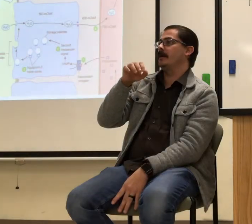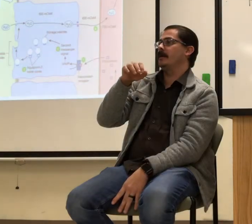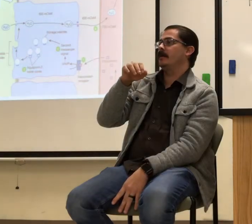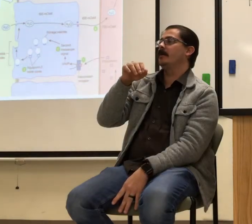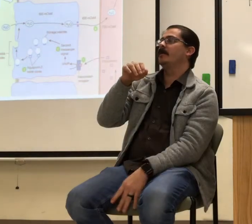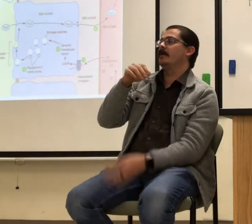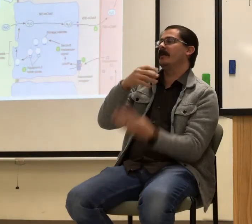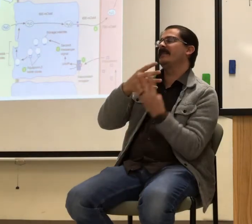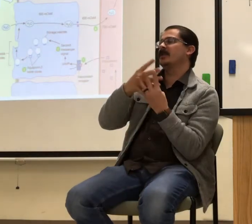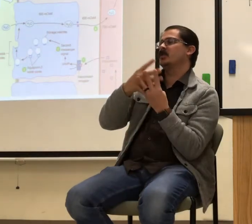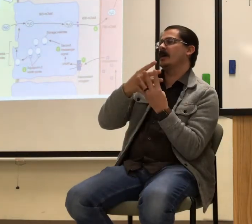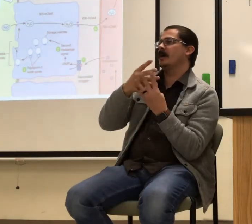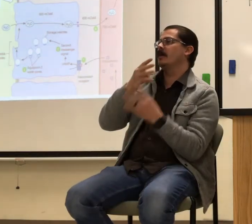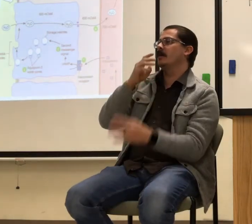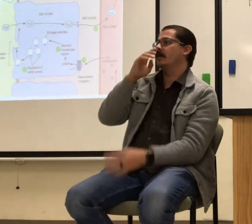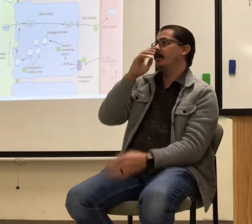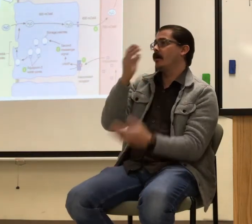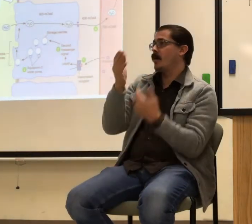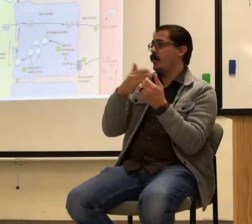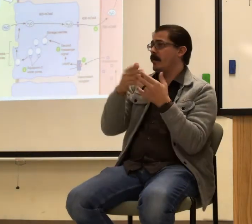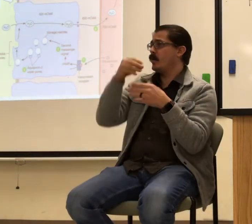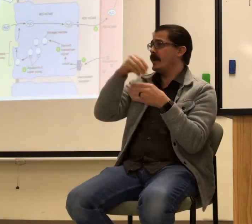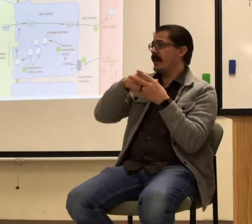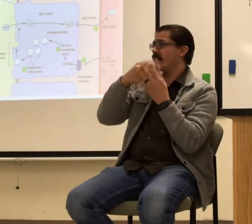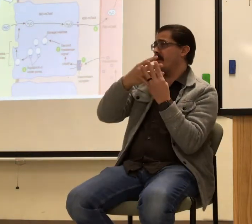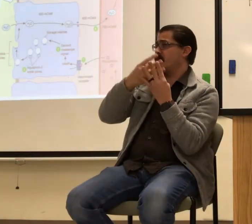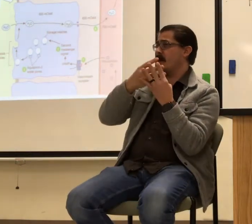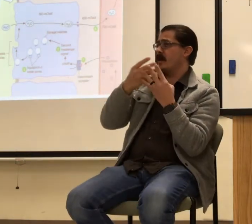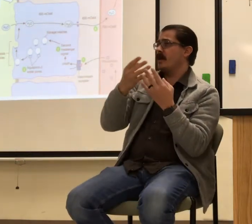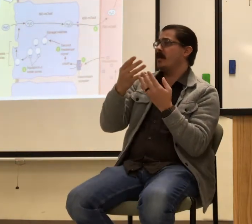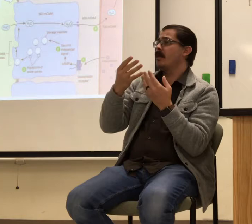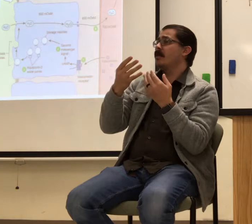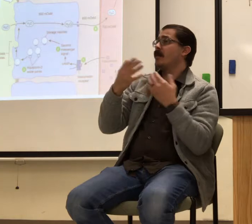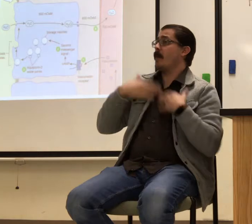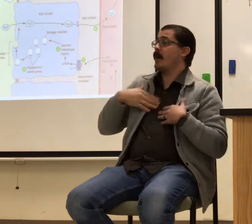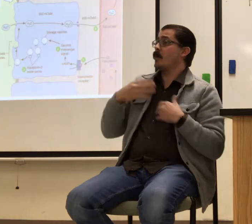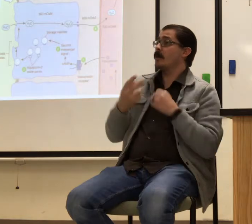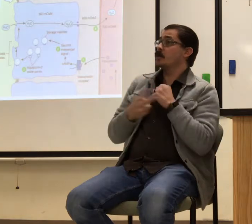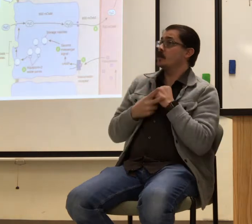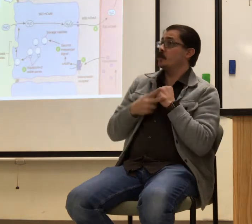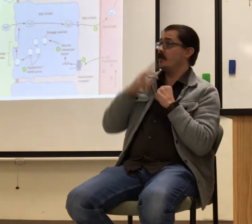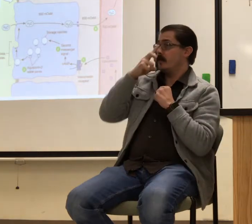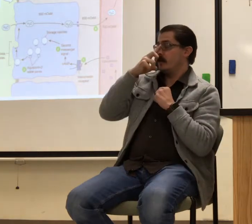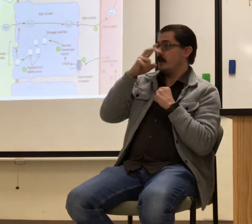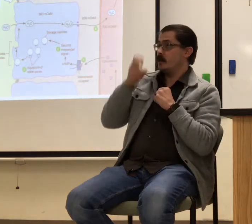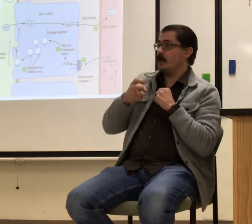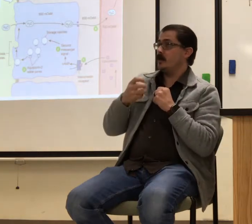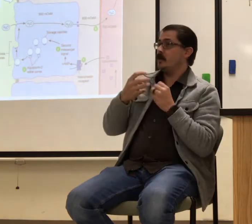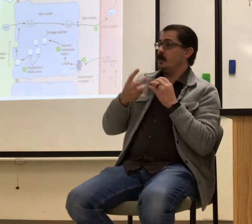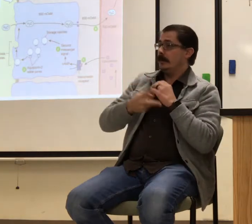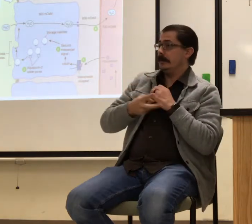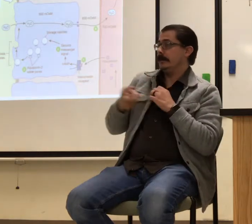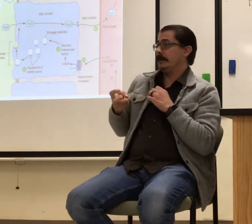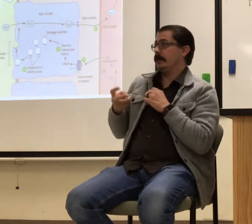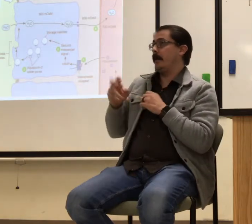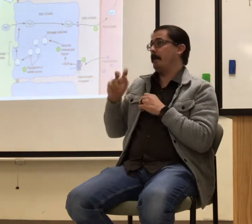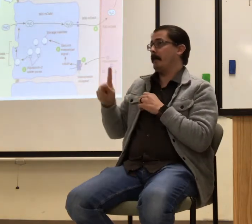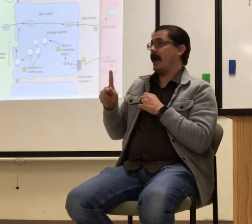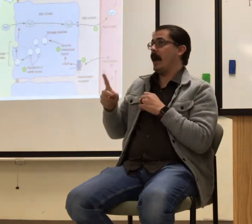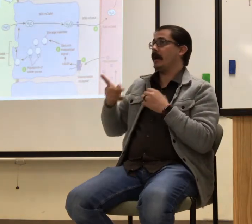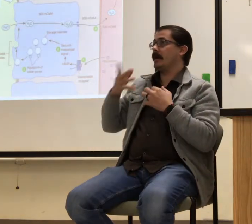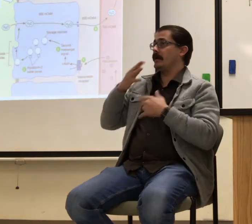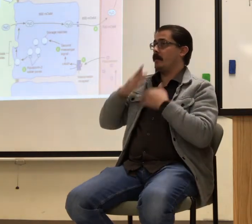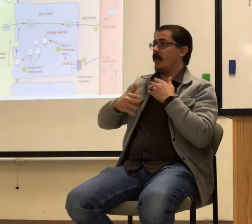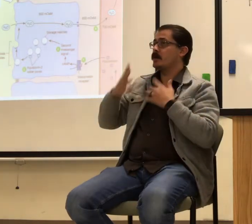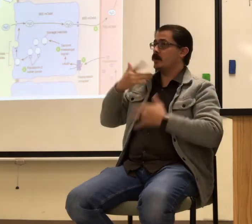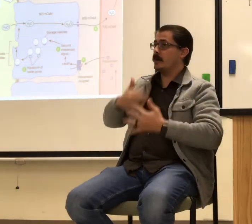The thing about filtrate is, whatever's in the filtrate that the body wants to conserve, you need to pull it out of there, back into the bloodstream, or you